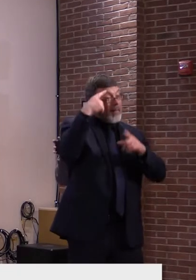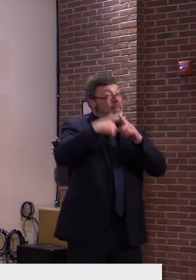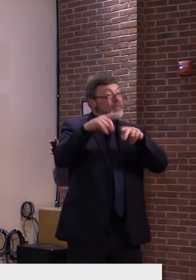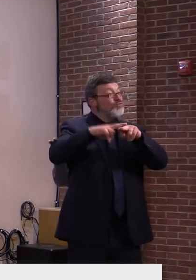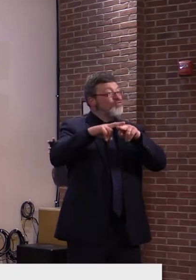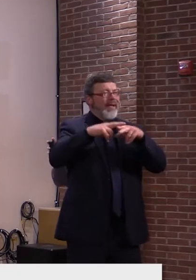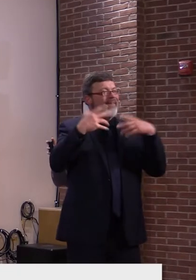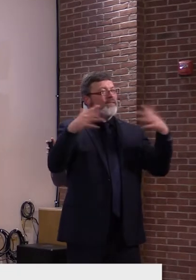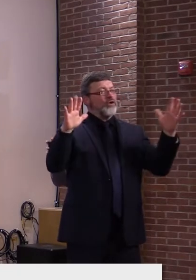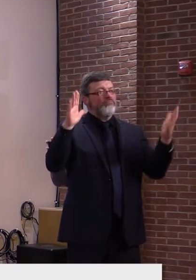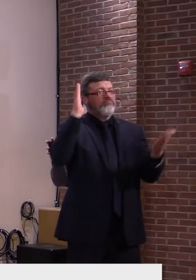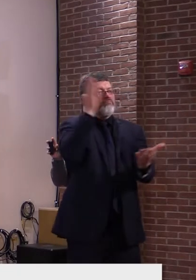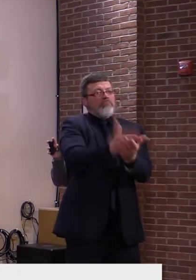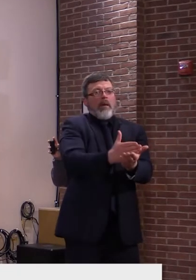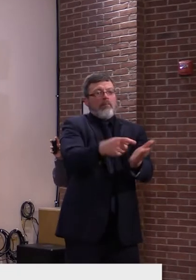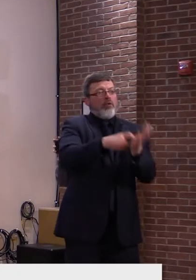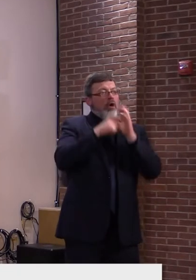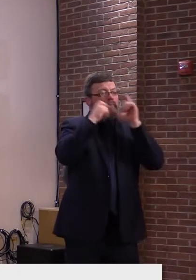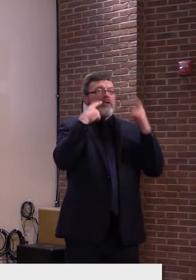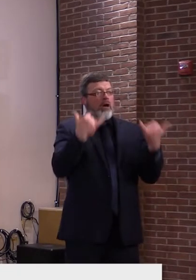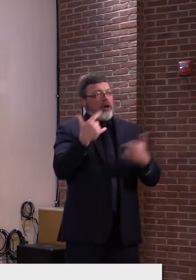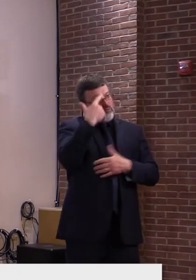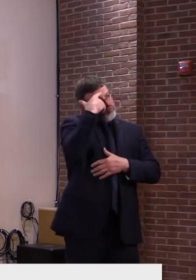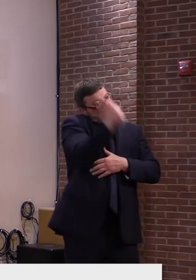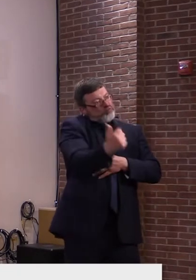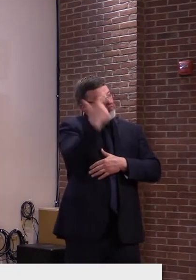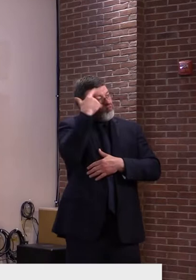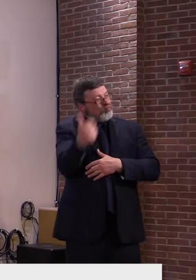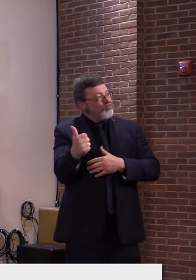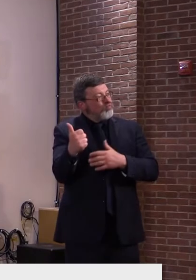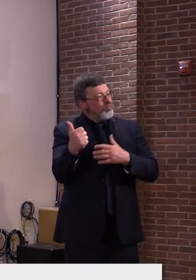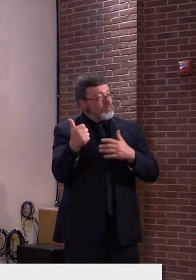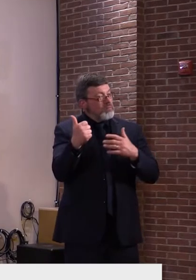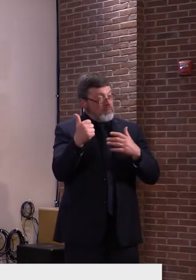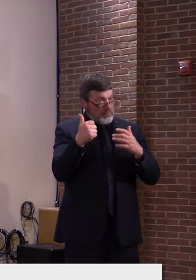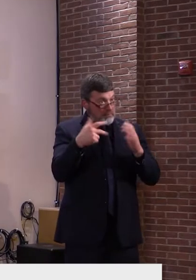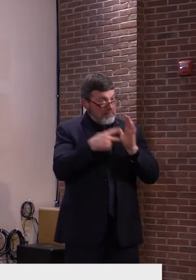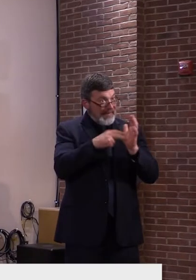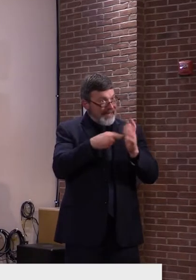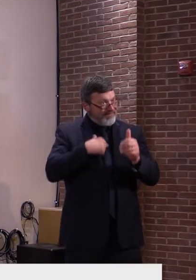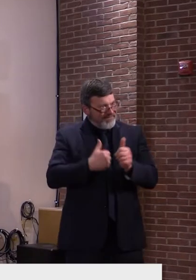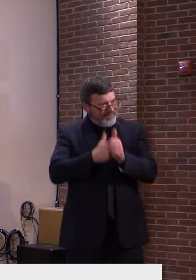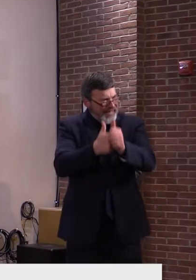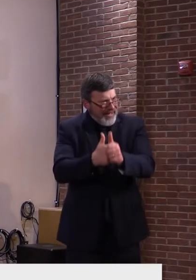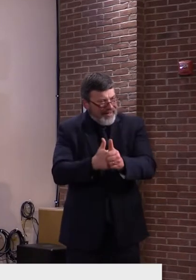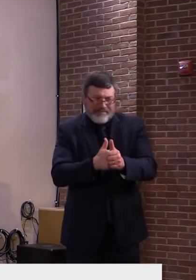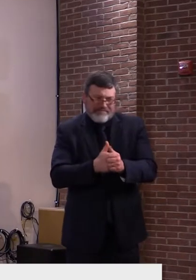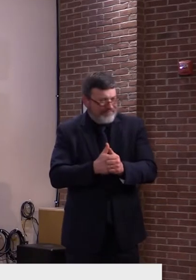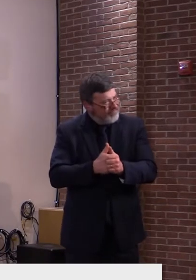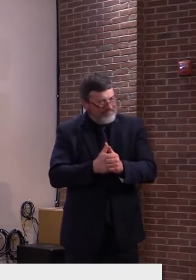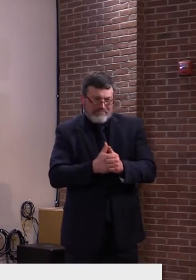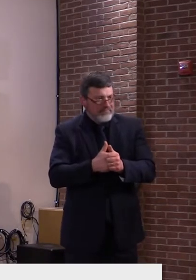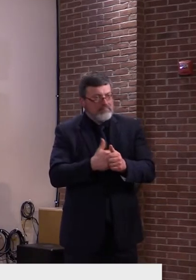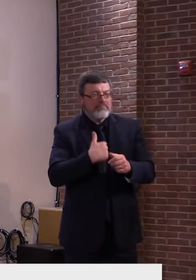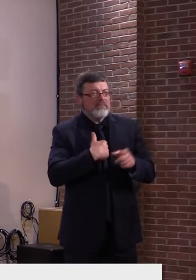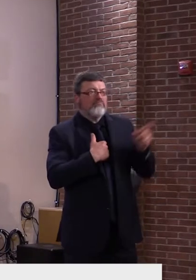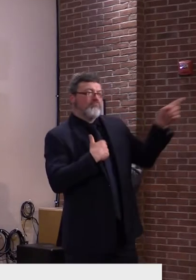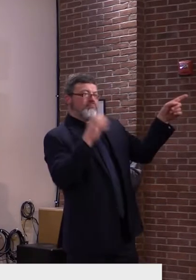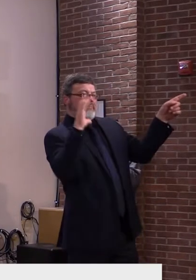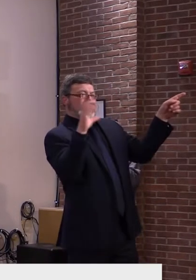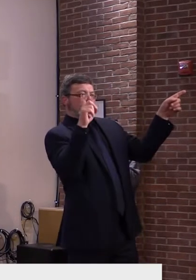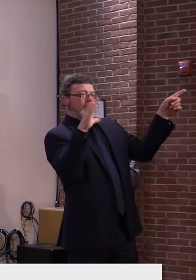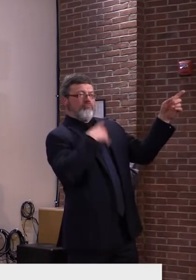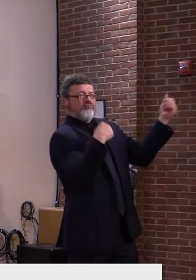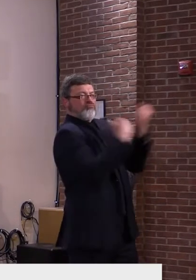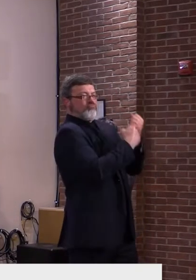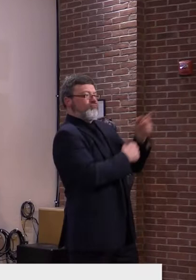not change our current guidance, which is in agreement with the CDC's guidance, that people continue to wear masks in indoor